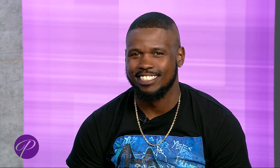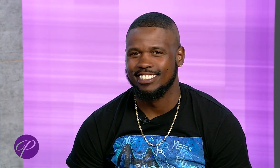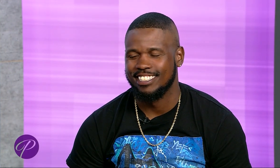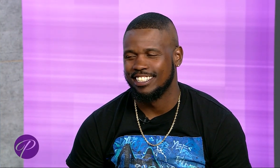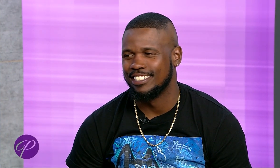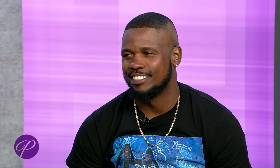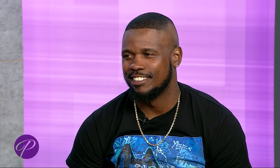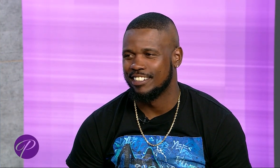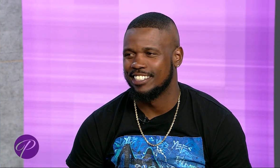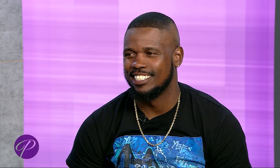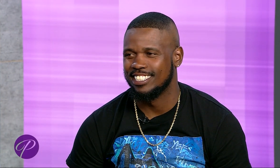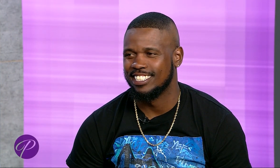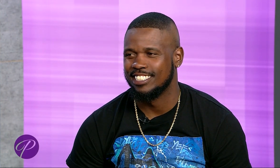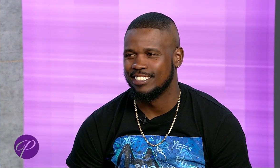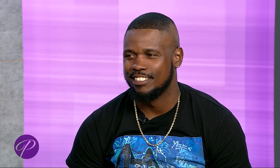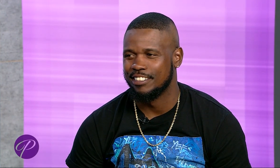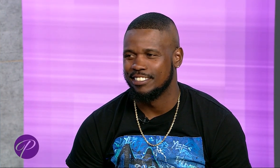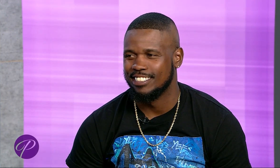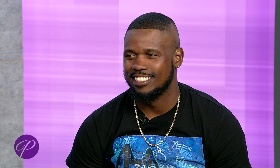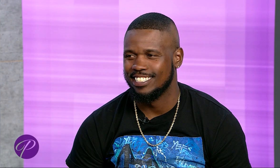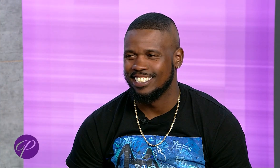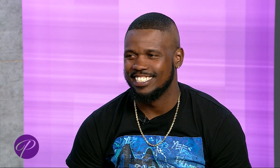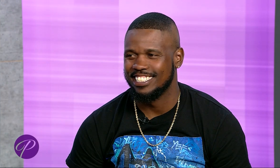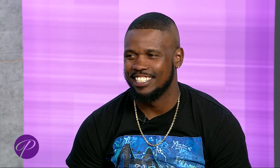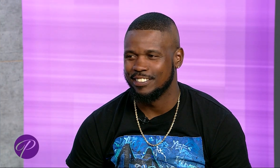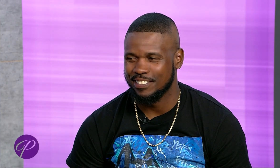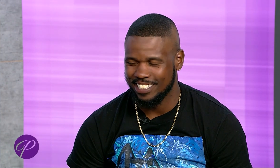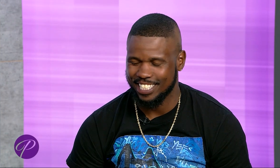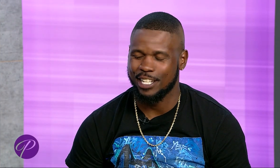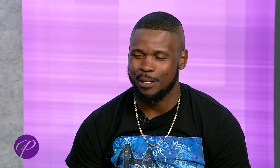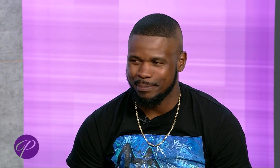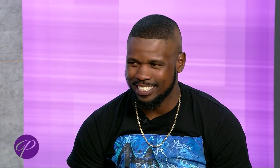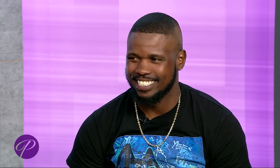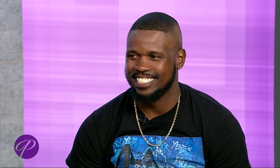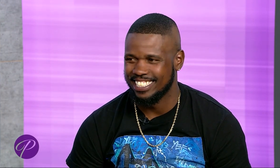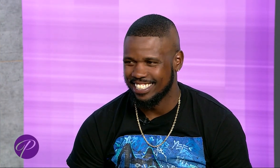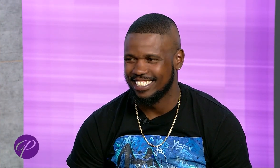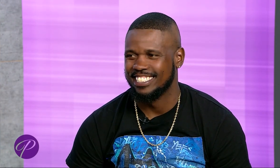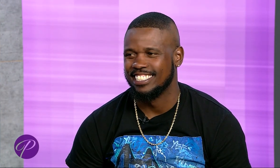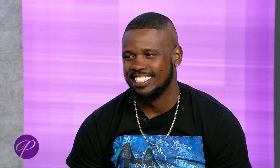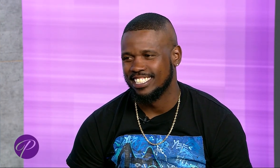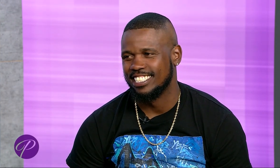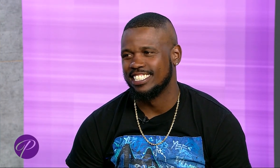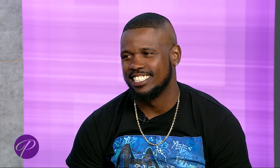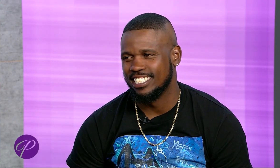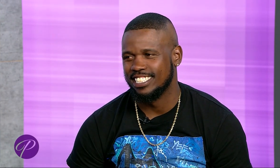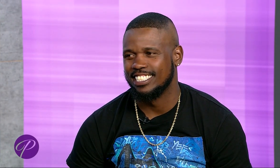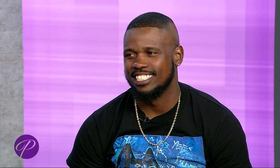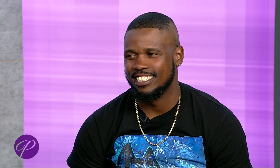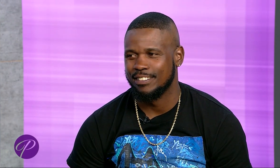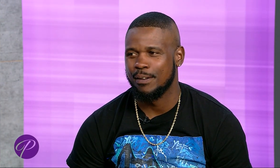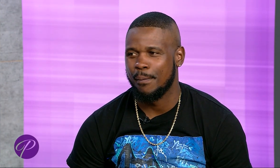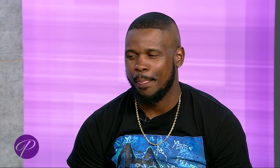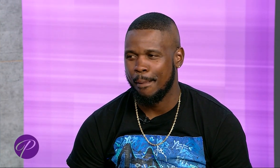concert stations to Super Bowl halftime shows. On social media and in real life, Matt